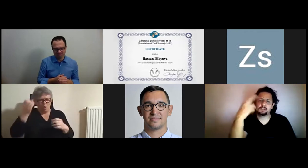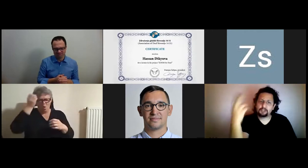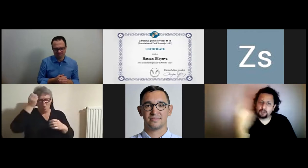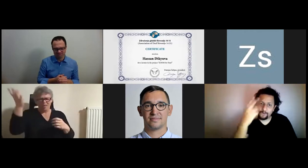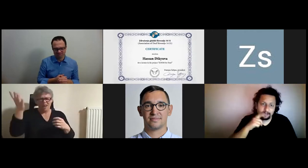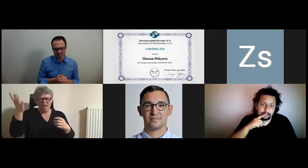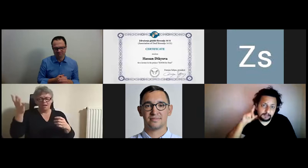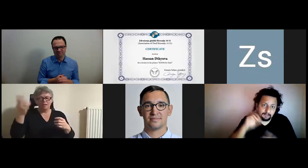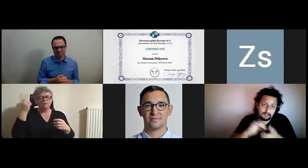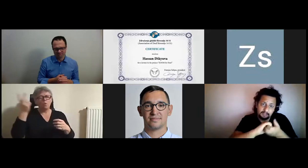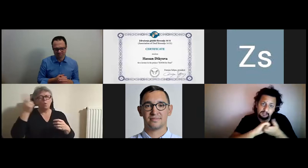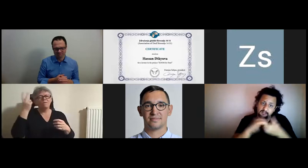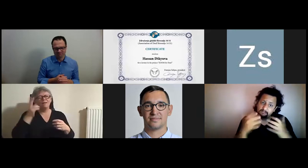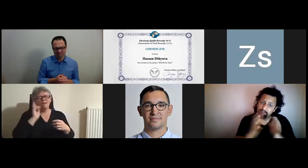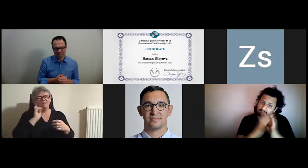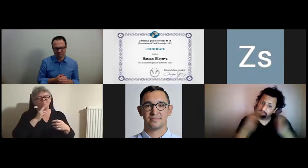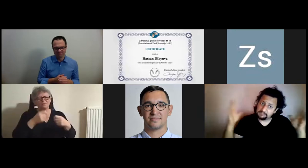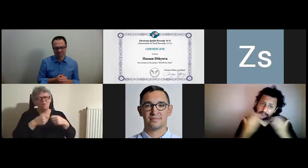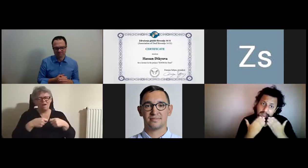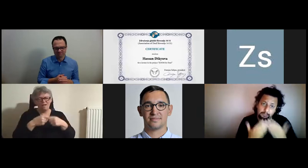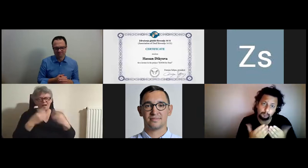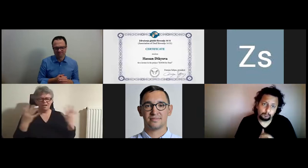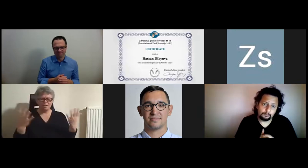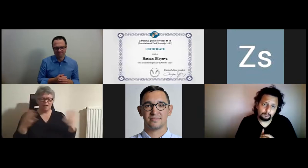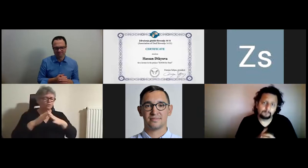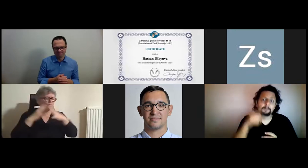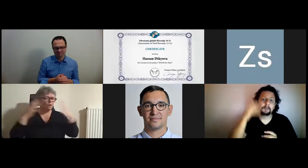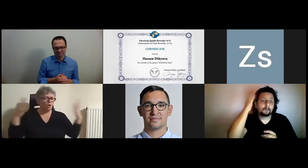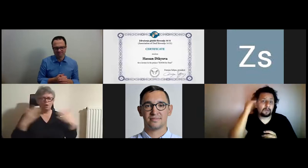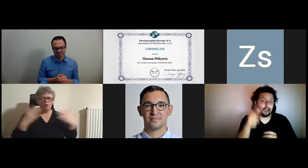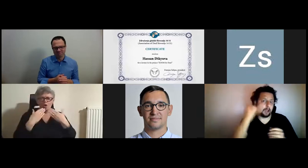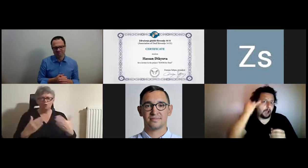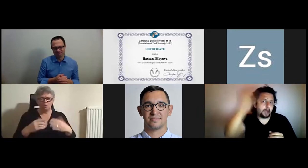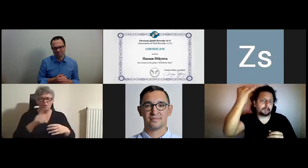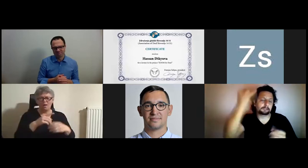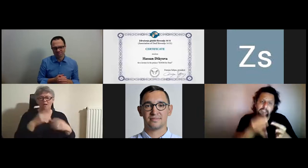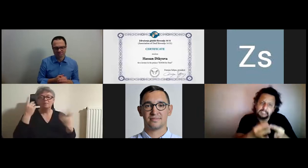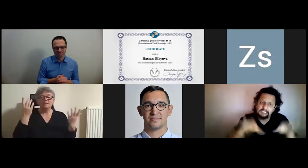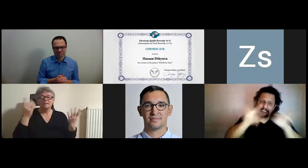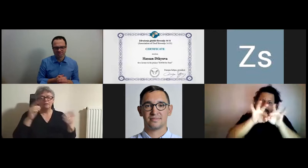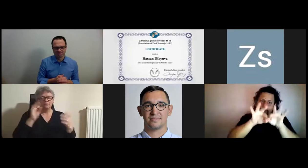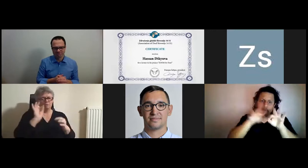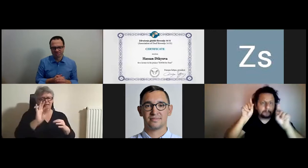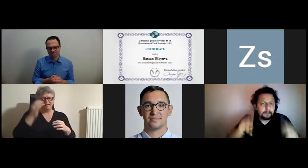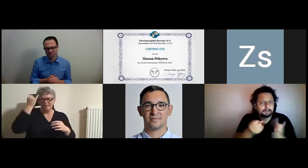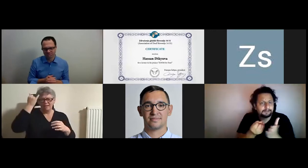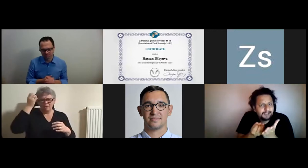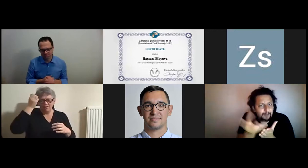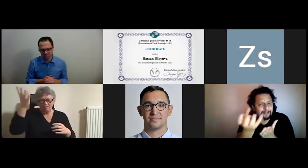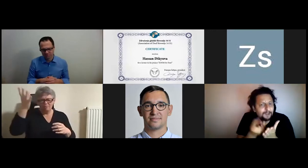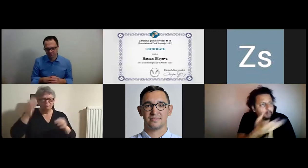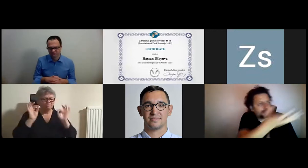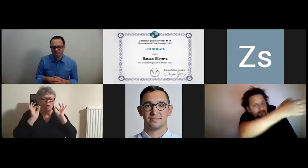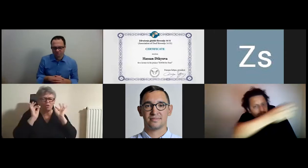these amazing presenters. And thank you to Slovenia and the deaf community there for putting this on.